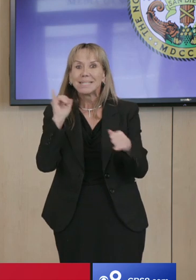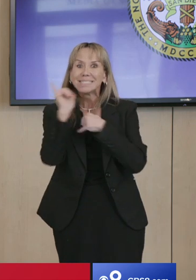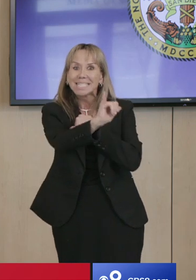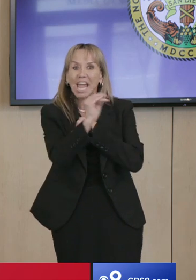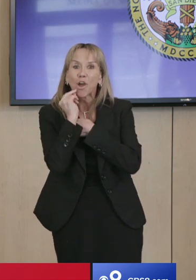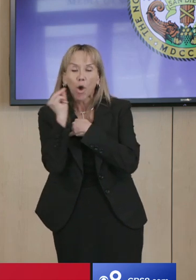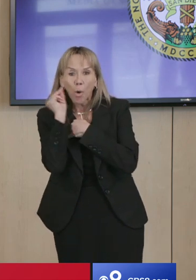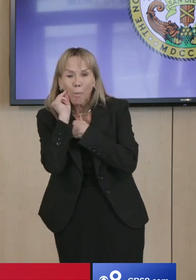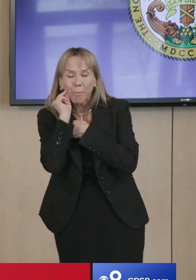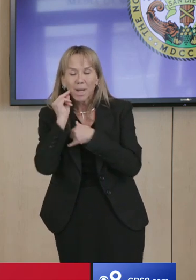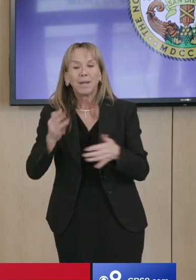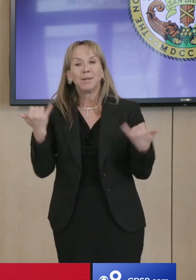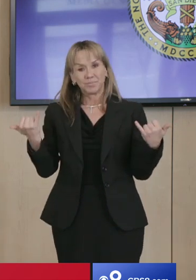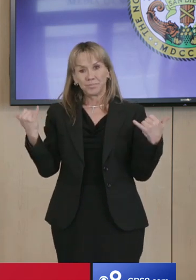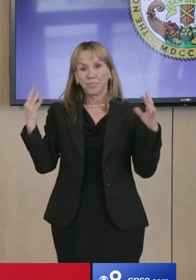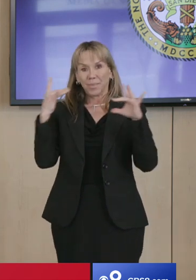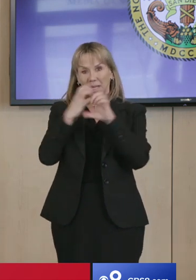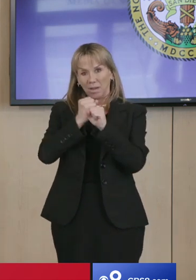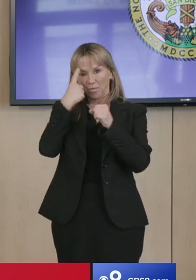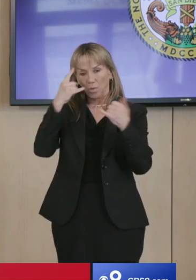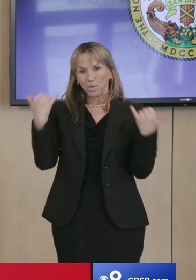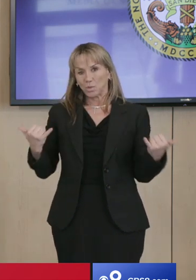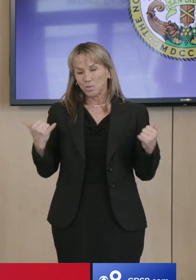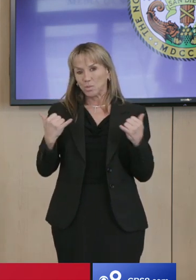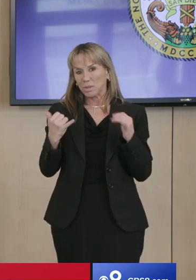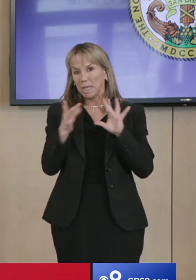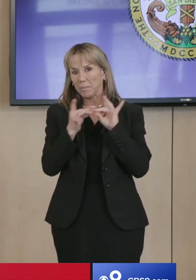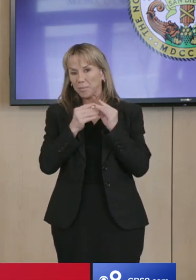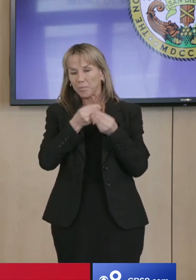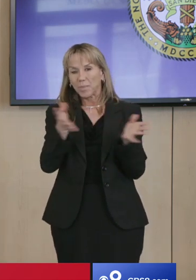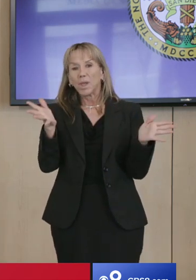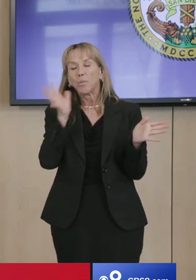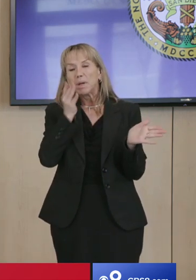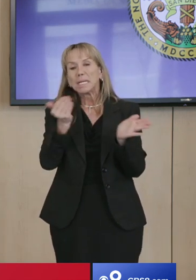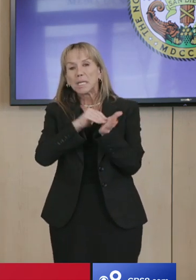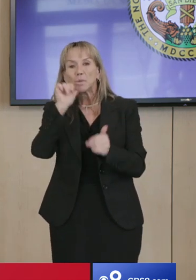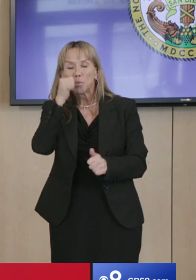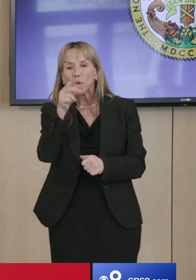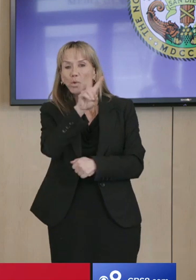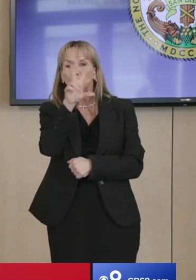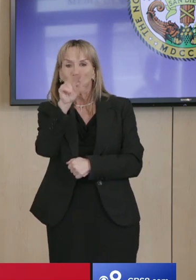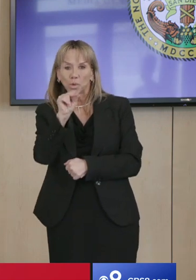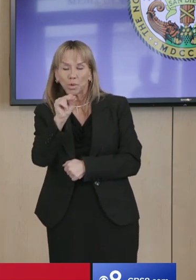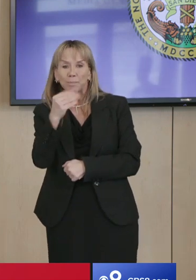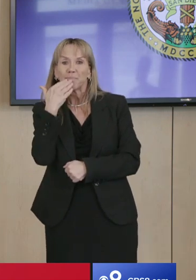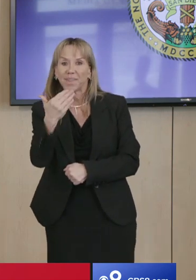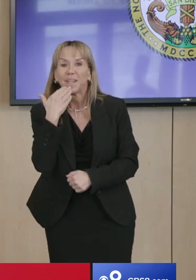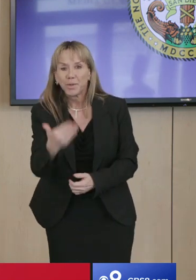That concludes our media briefing for today. We'll be back here at 2:30 tomorrow. Thank you.